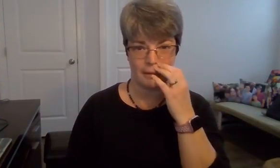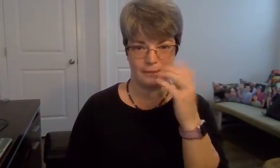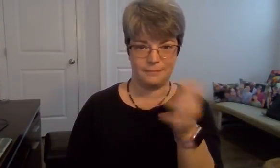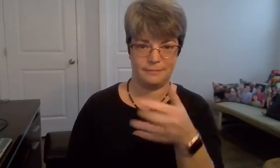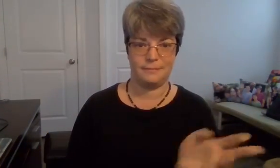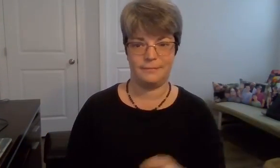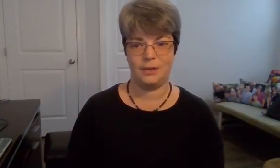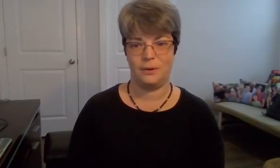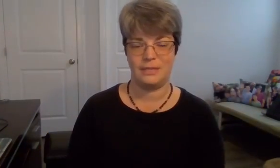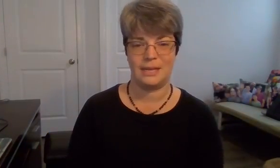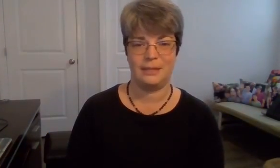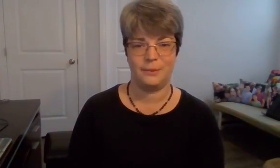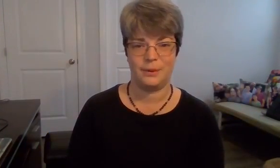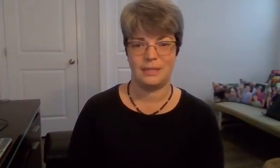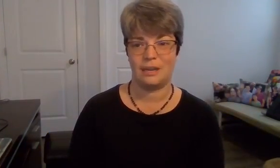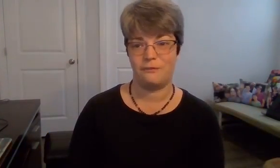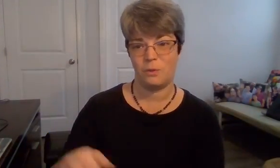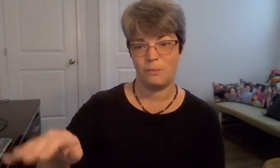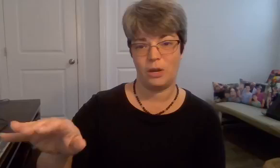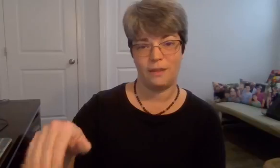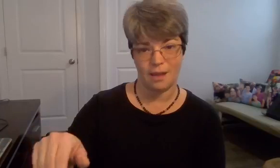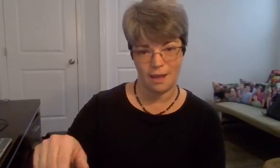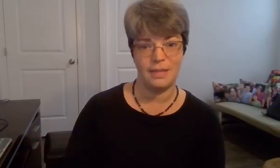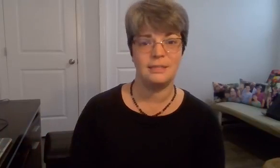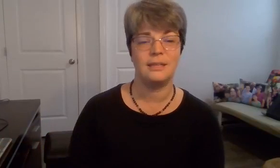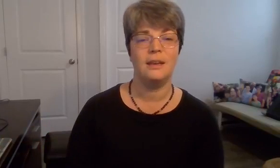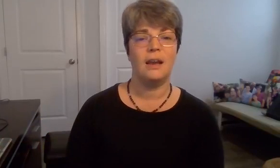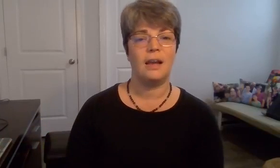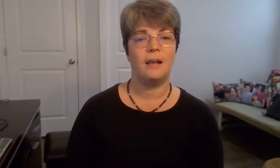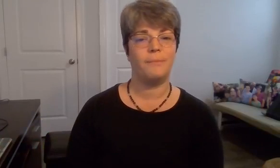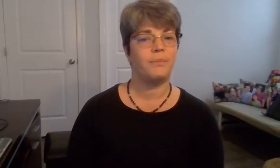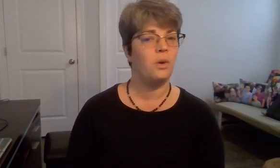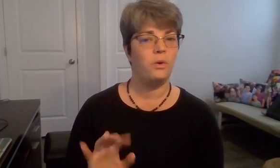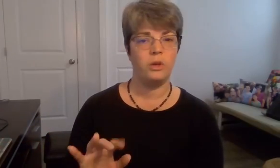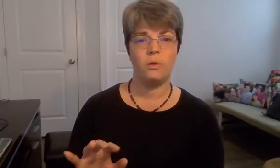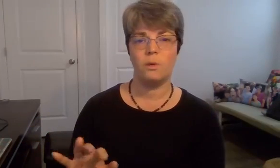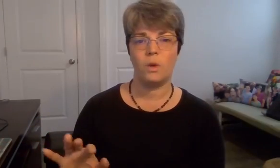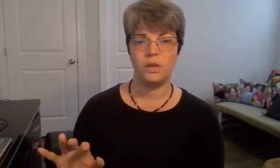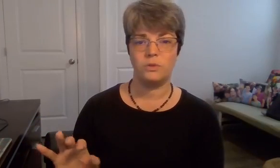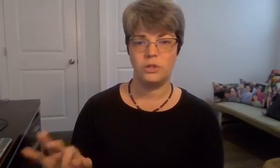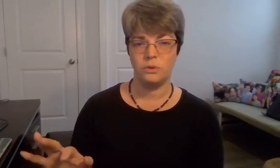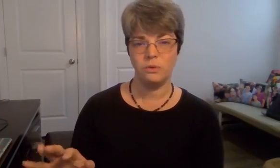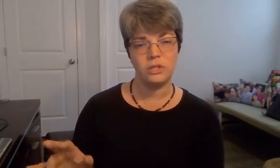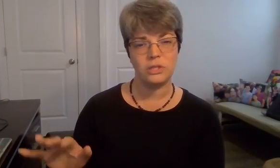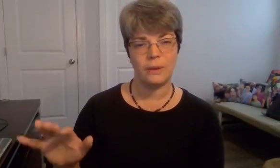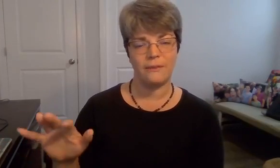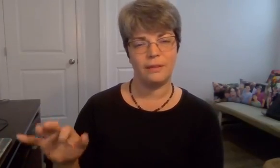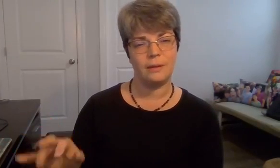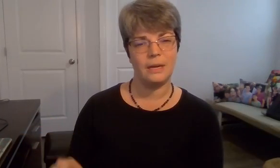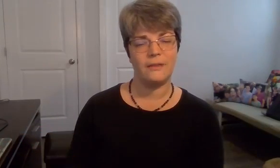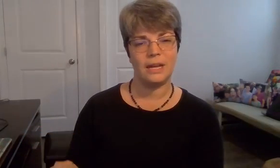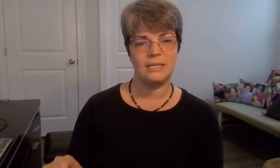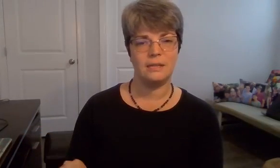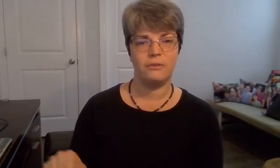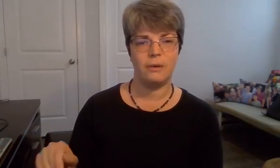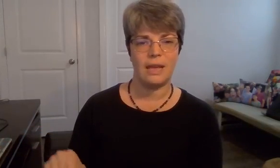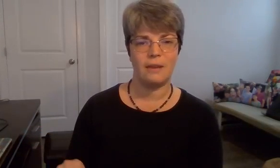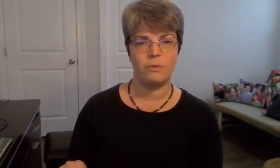that exactly works out there. If you want to put in the comments who you are and what you do, just so I have a little bit of an idea of who I have with